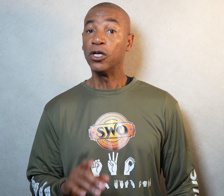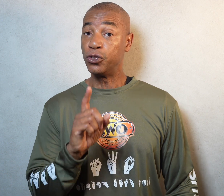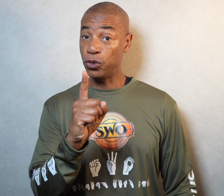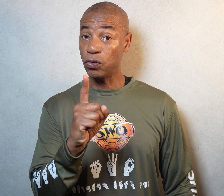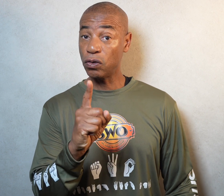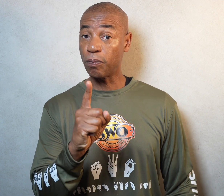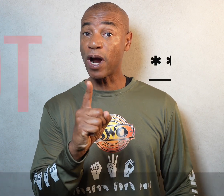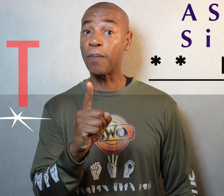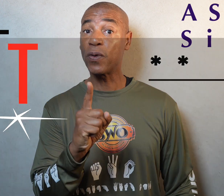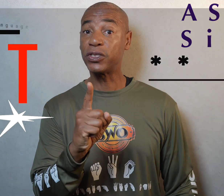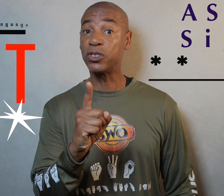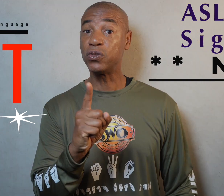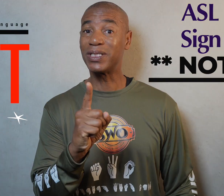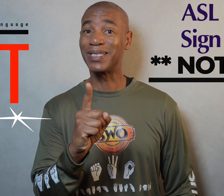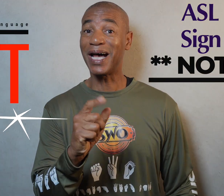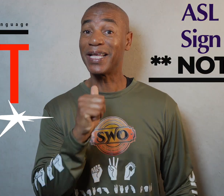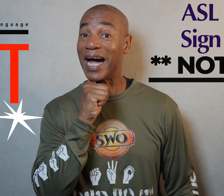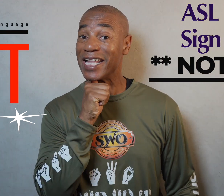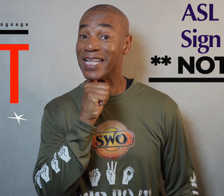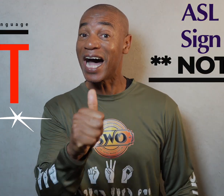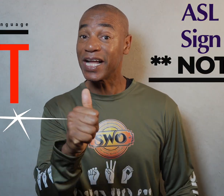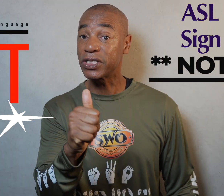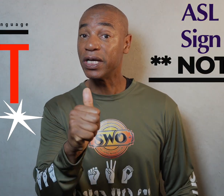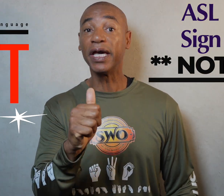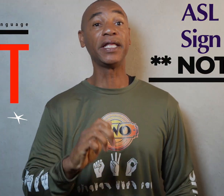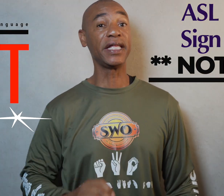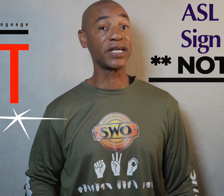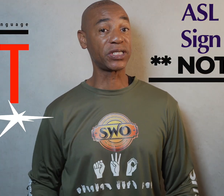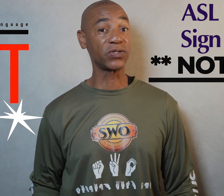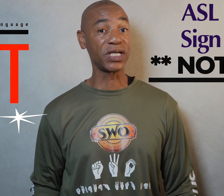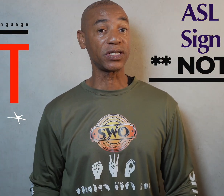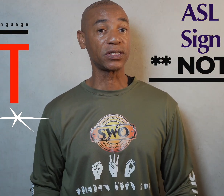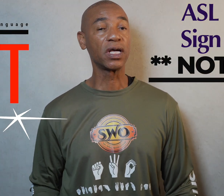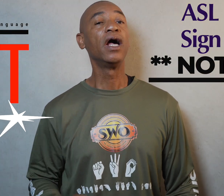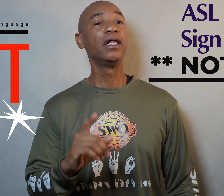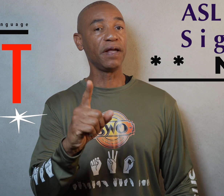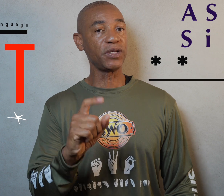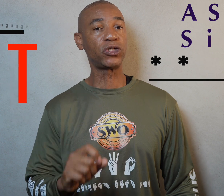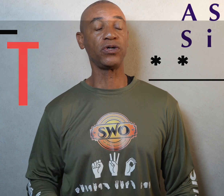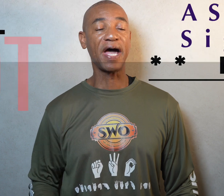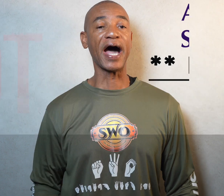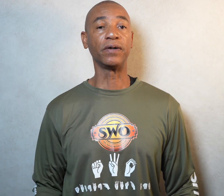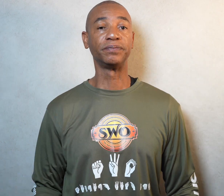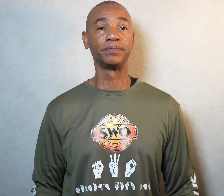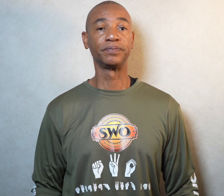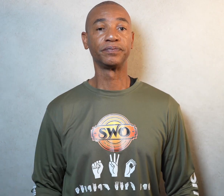Do you know the proper way to use the sign not in an ASL sentence? Let me show you how.